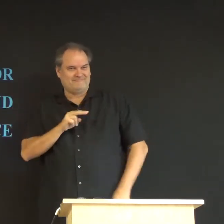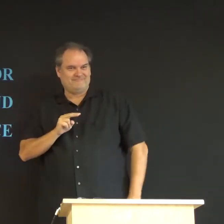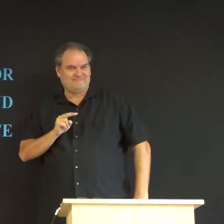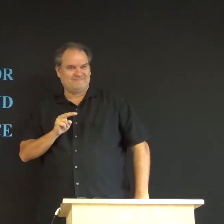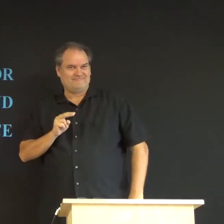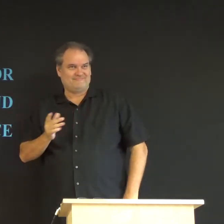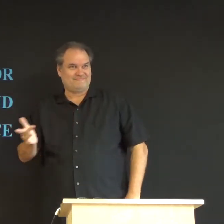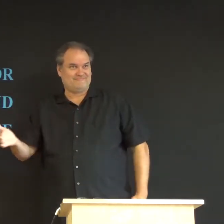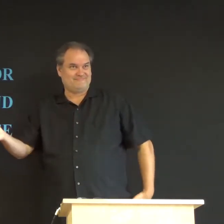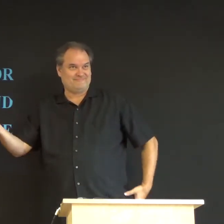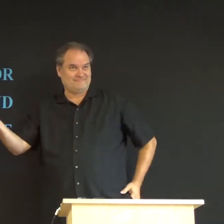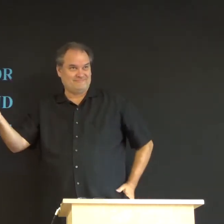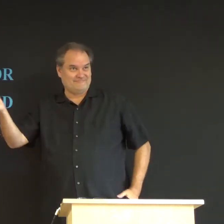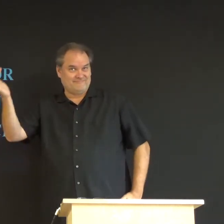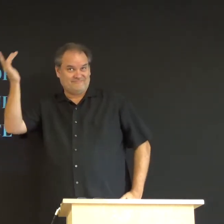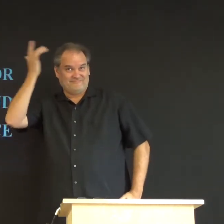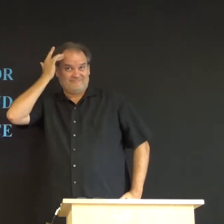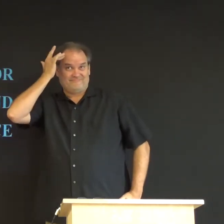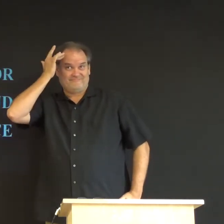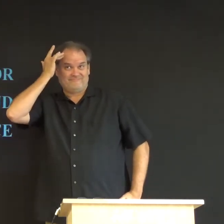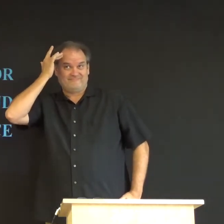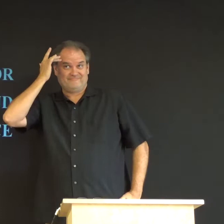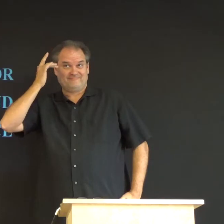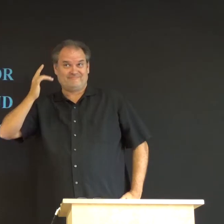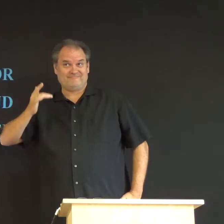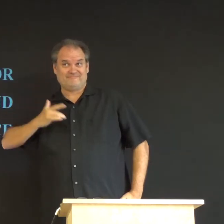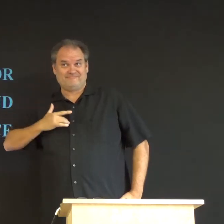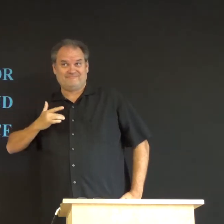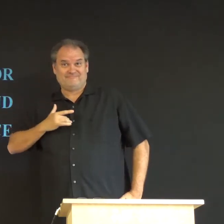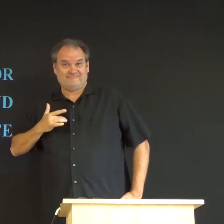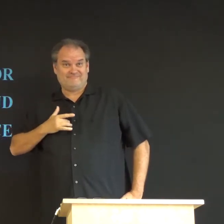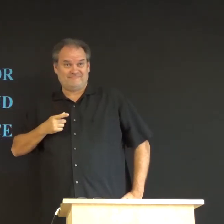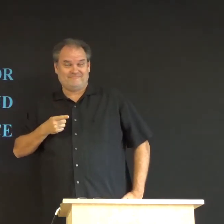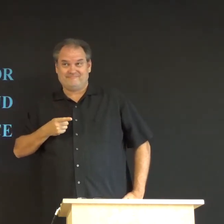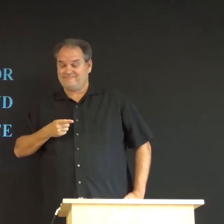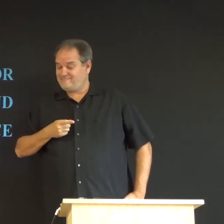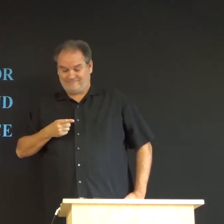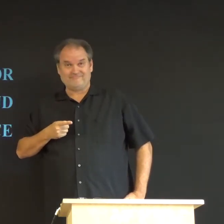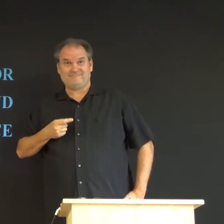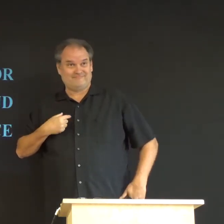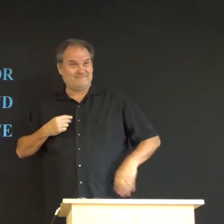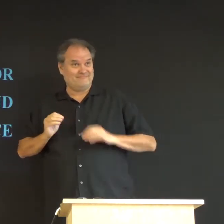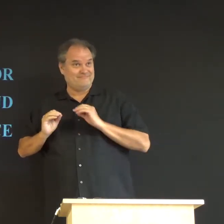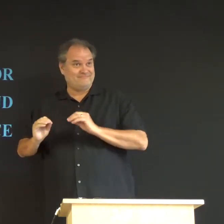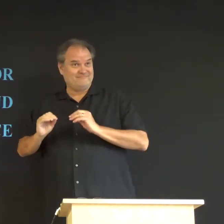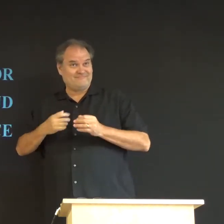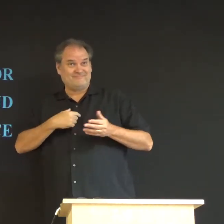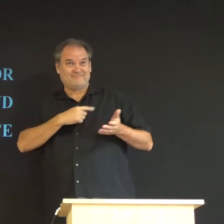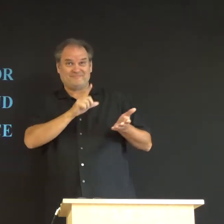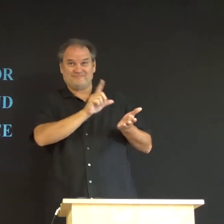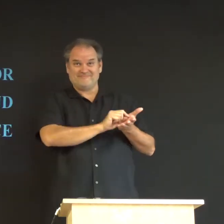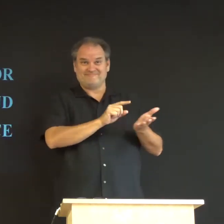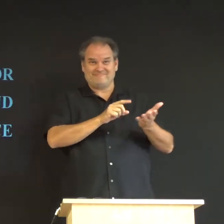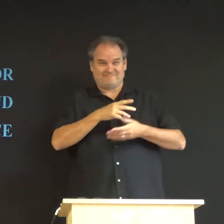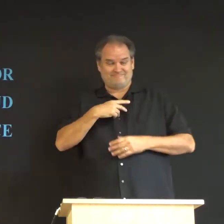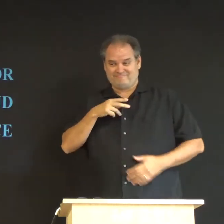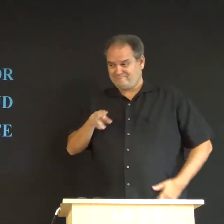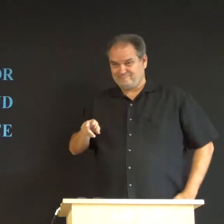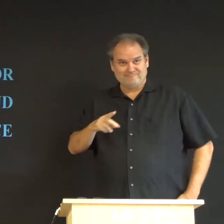What? It's crazy to me that just the